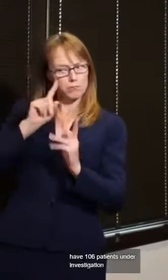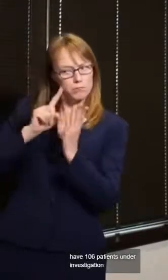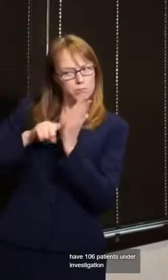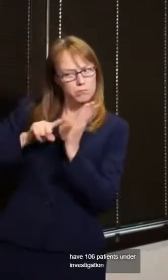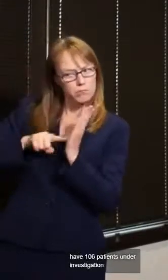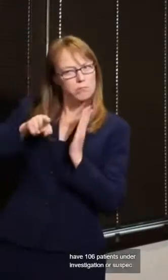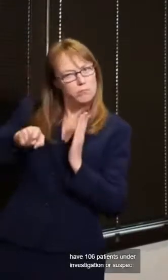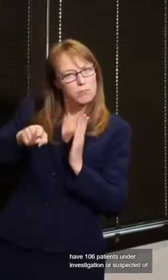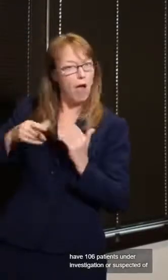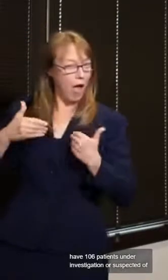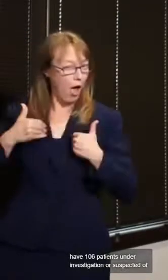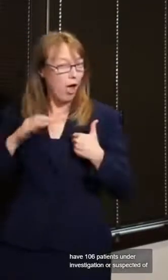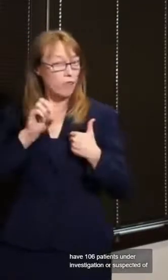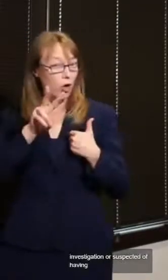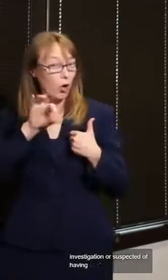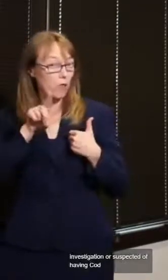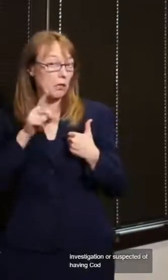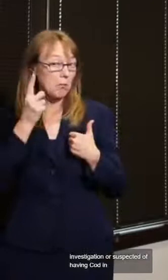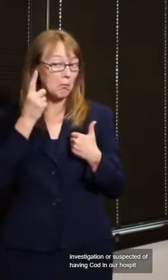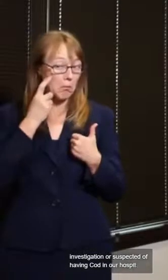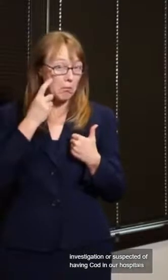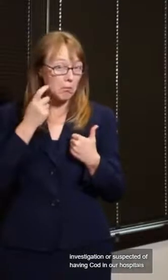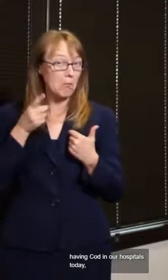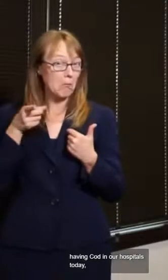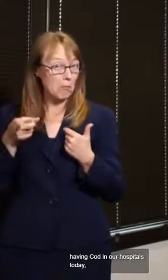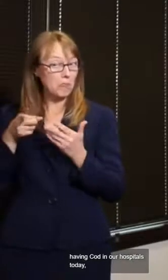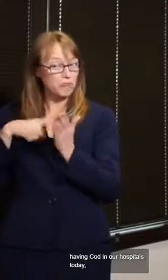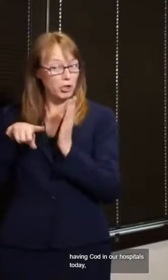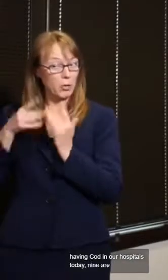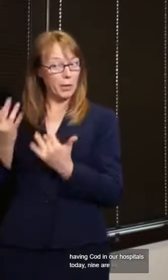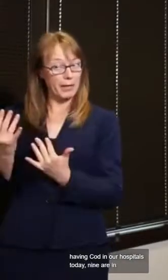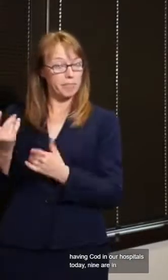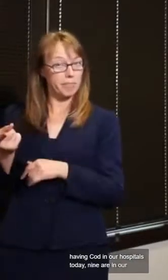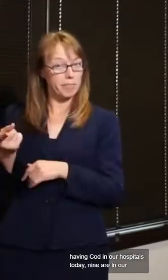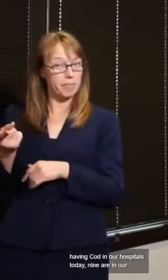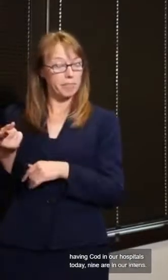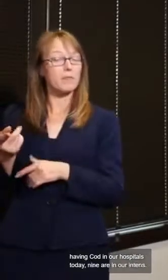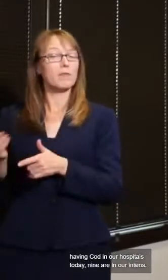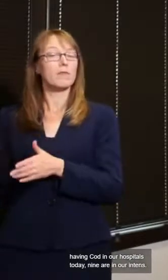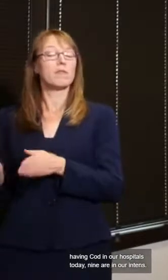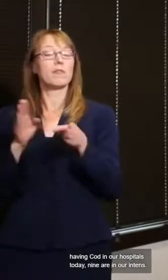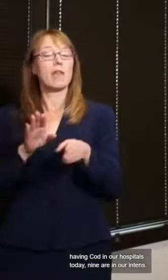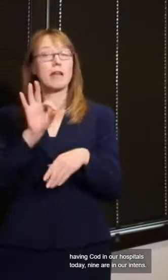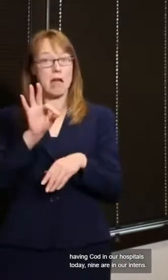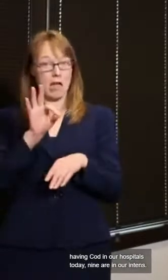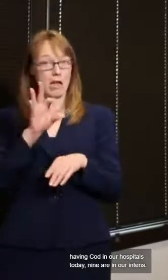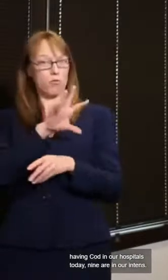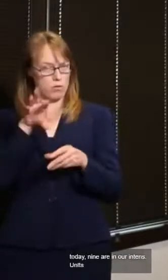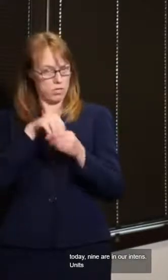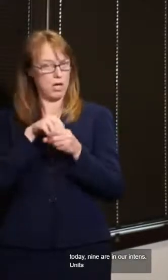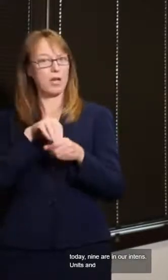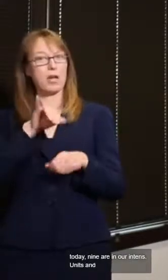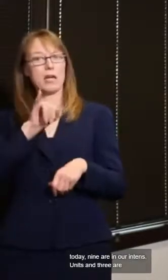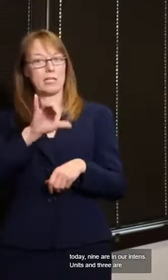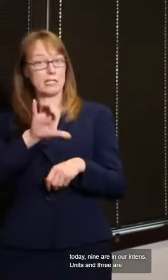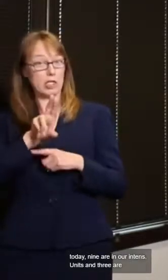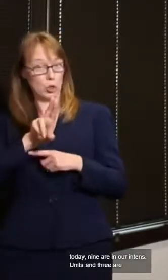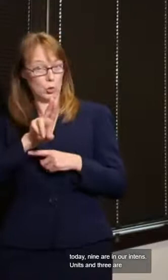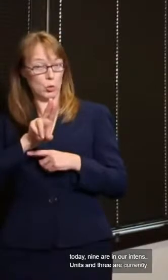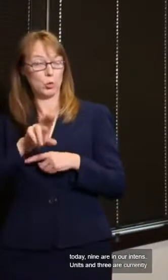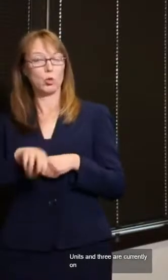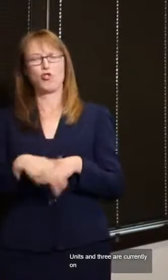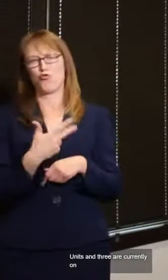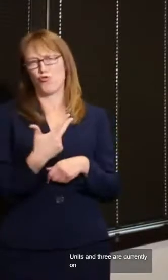or suspected of having COVID in our hospitals today. 9 are in our intensive care units, and 3 are currently